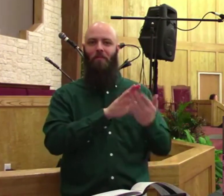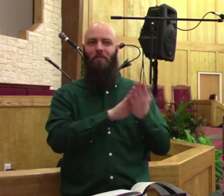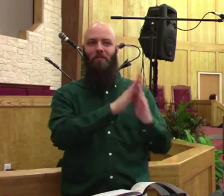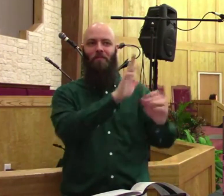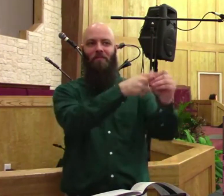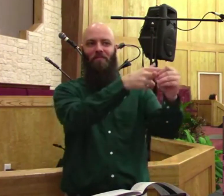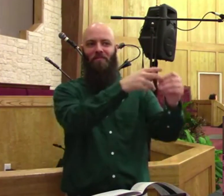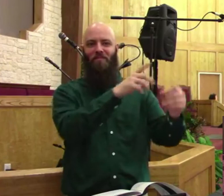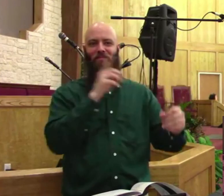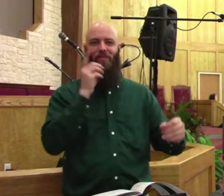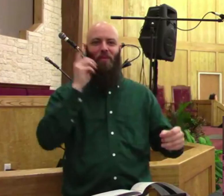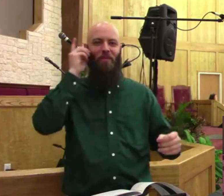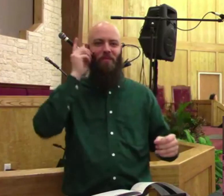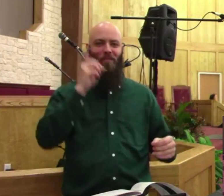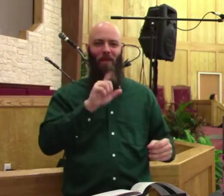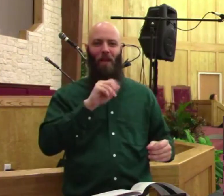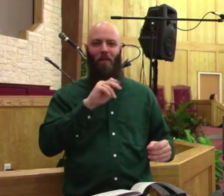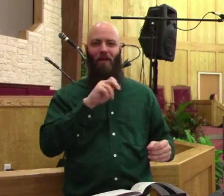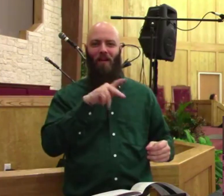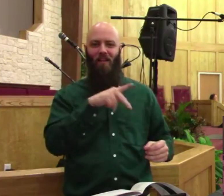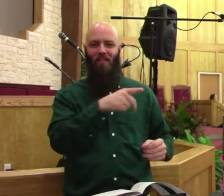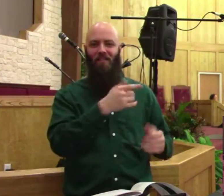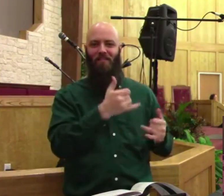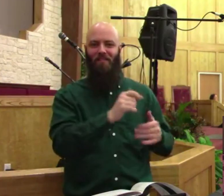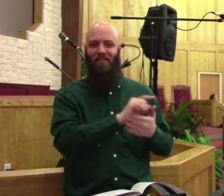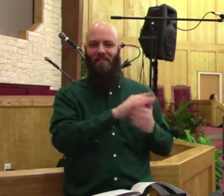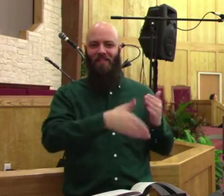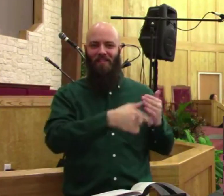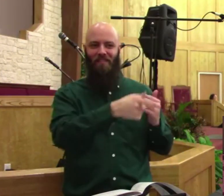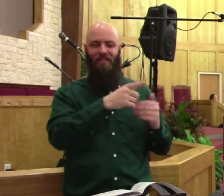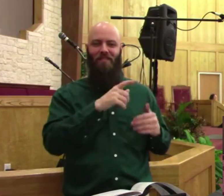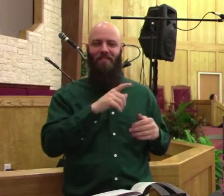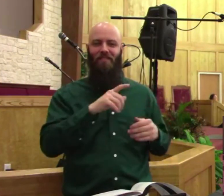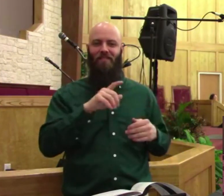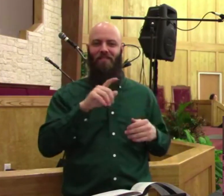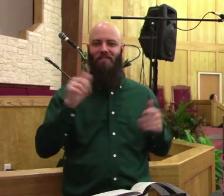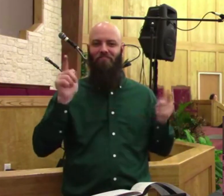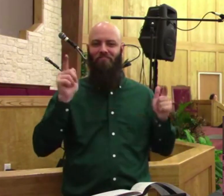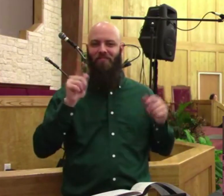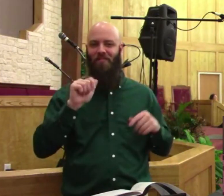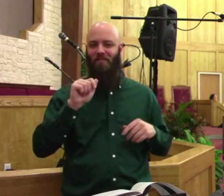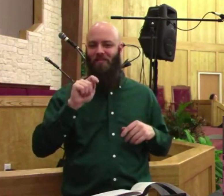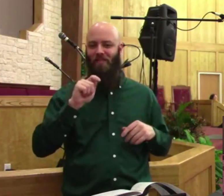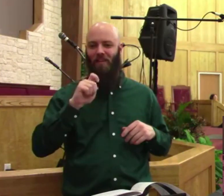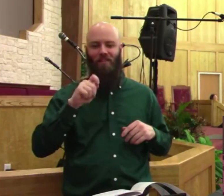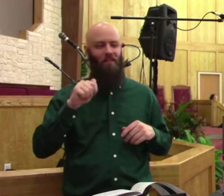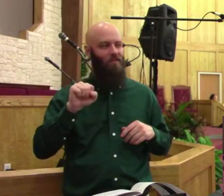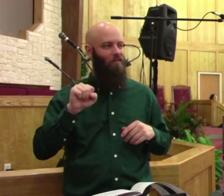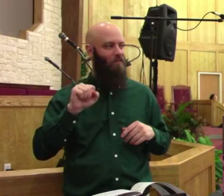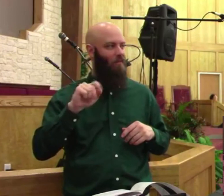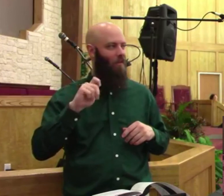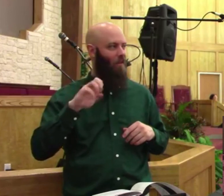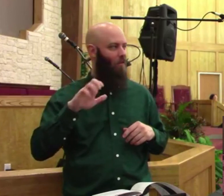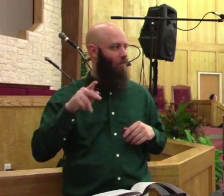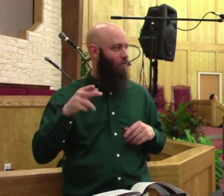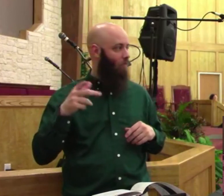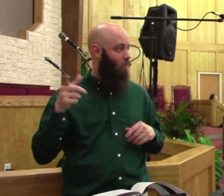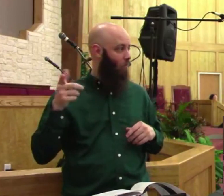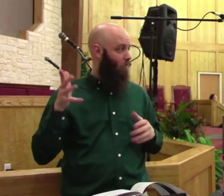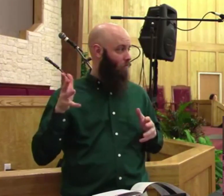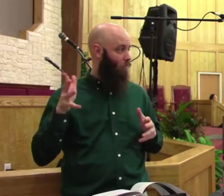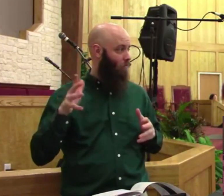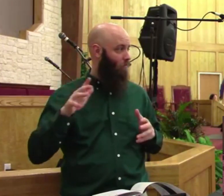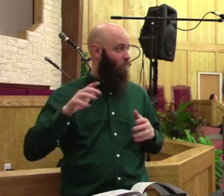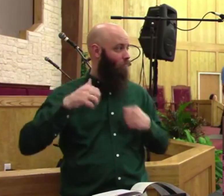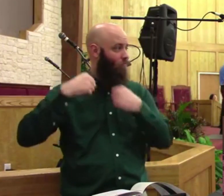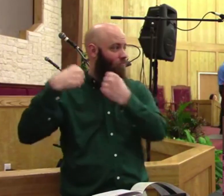Lubbock this weekend at Texas Tech. And is Andrew already gone? Huh? So Andrew's